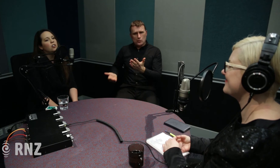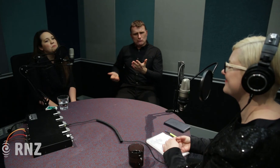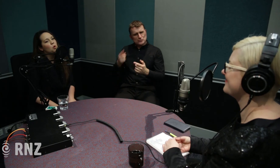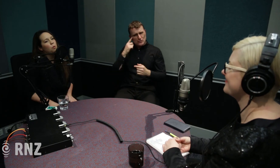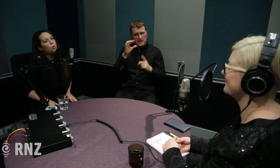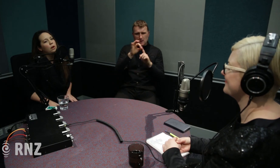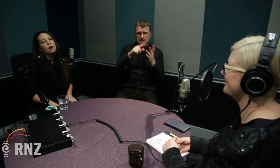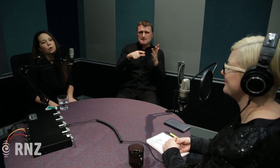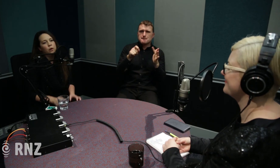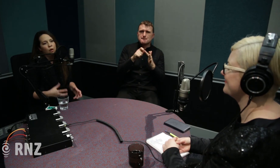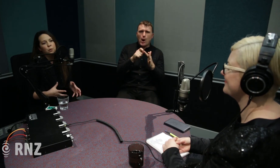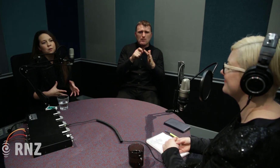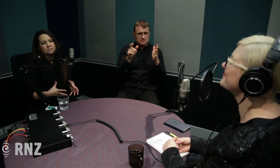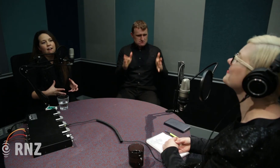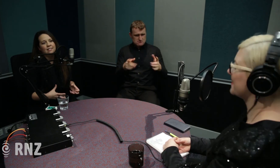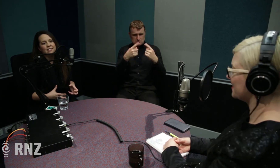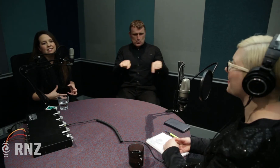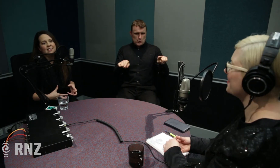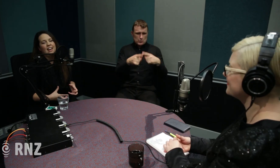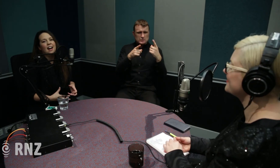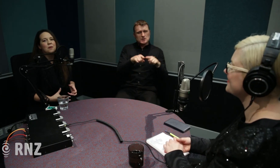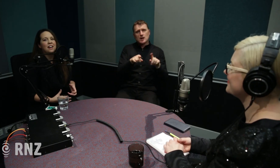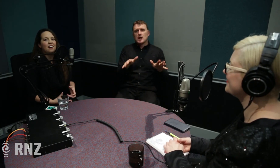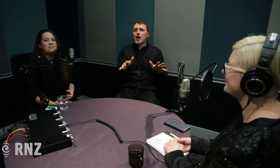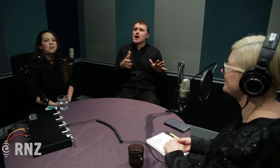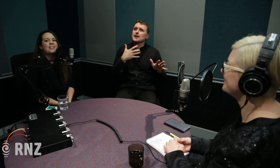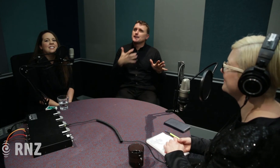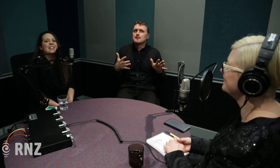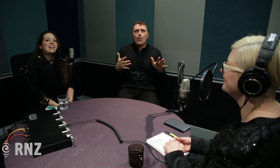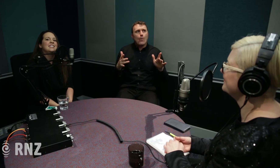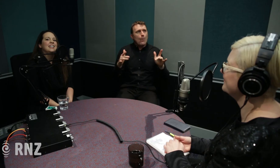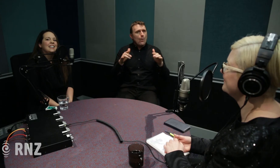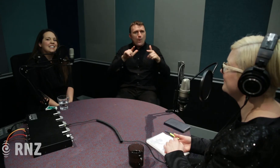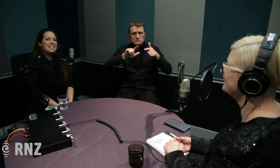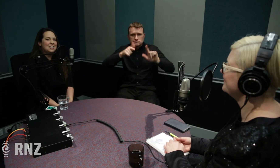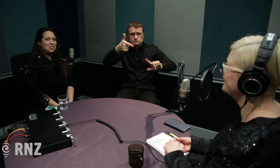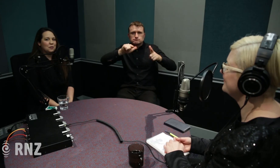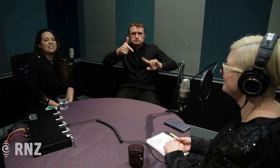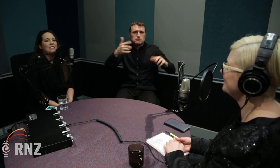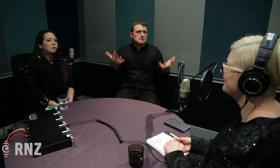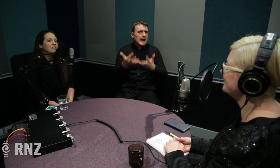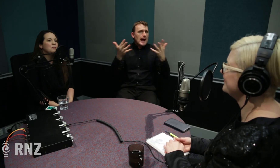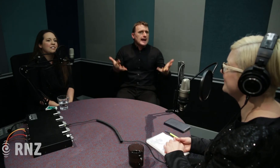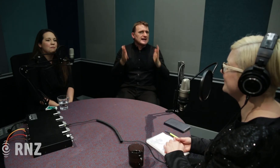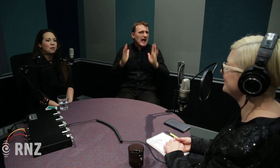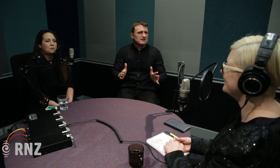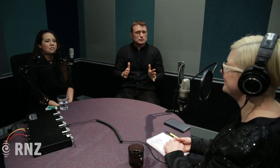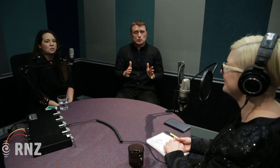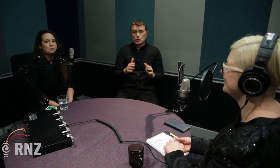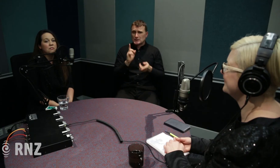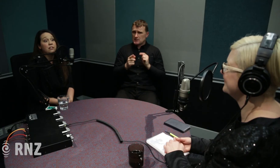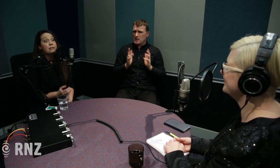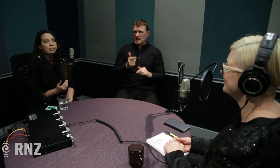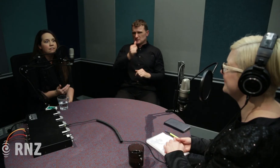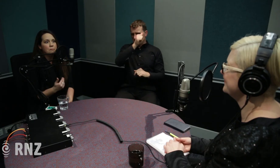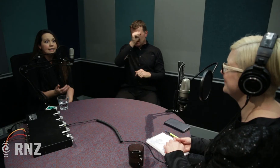Oh, a lot of more colloquial signs. Yeah. And I find that you got to be clever with them, because sometimes what they'll do